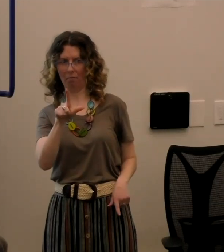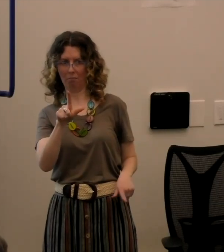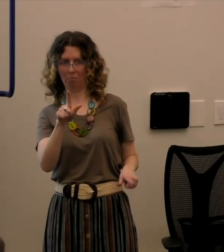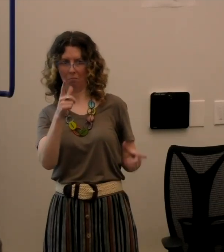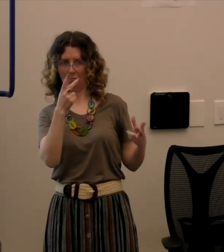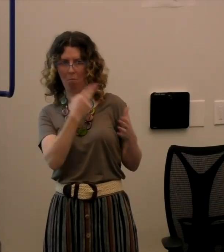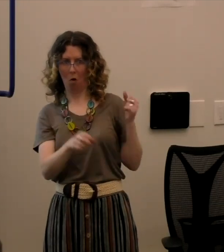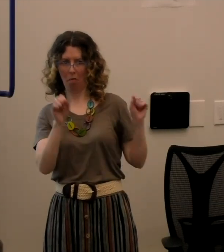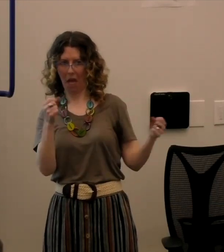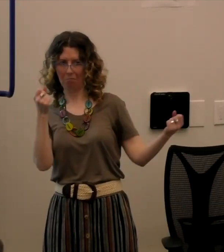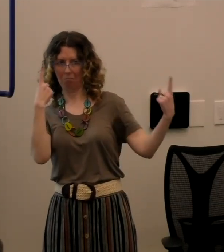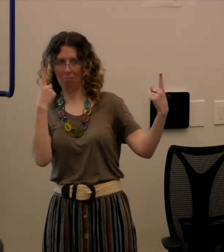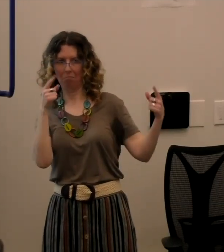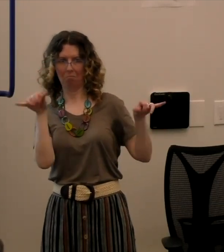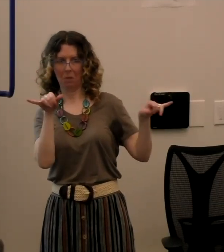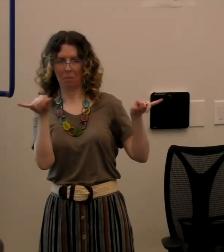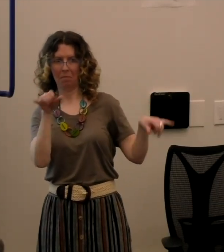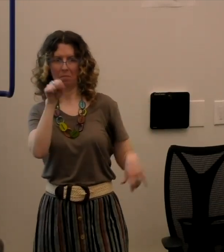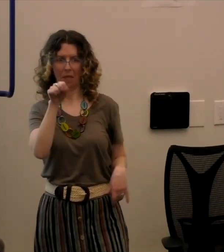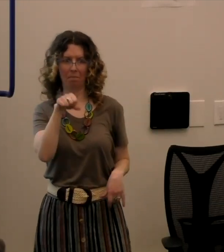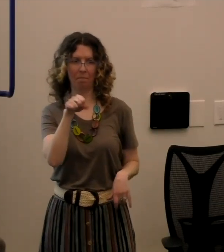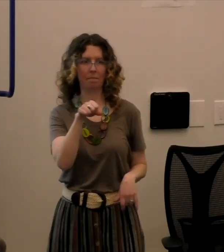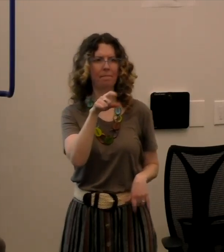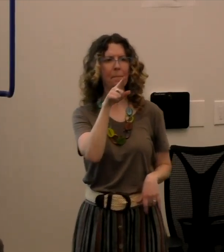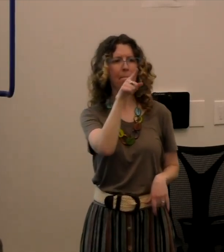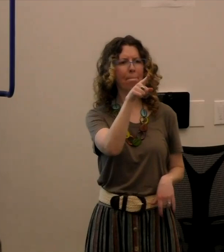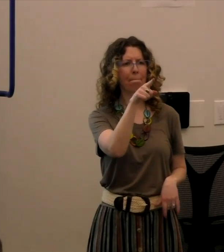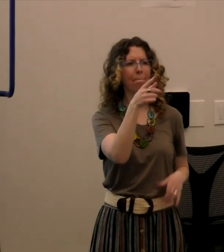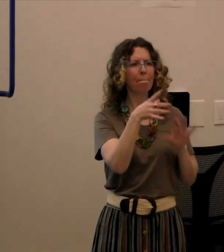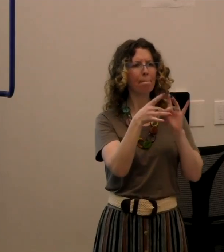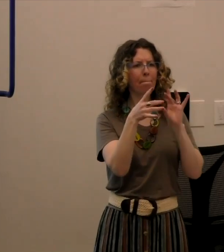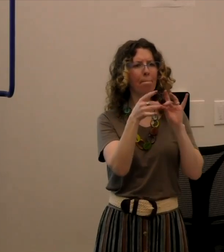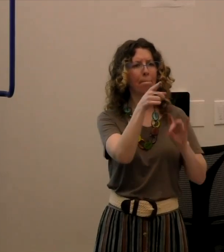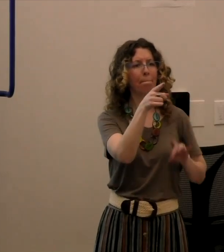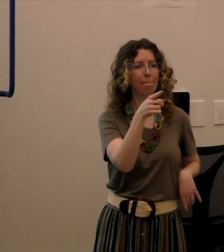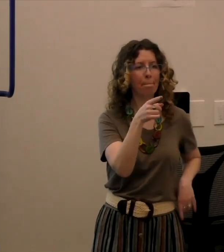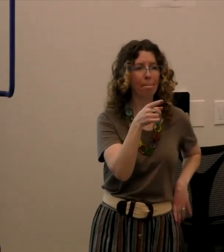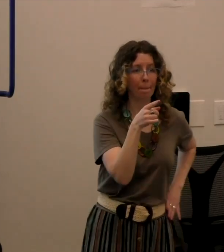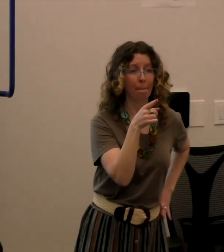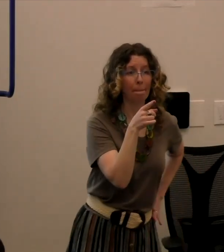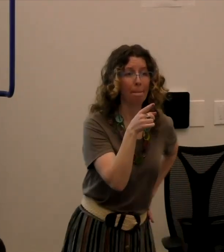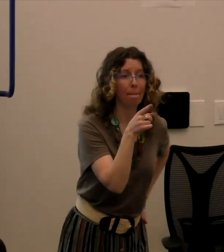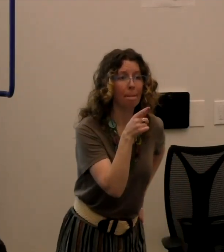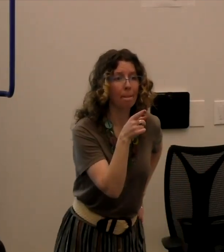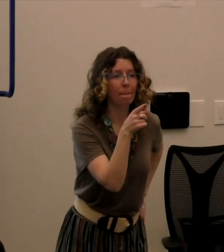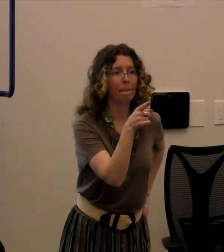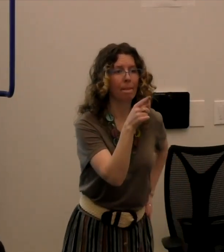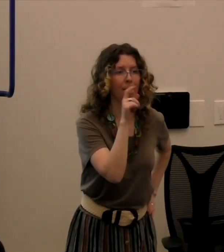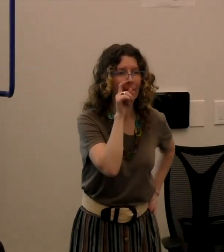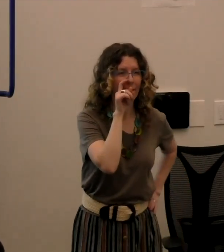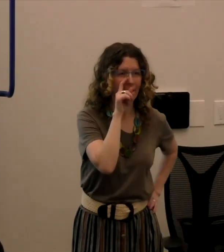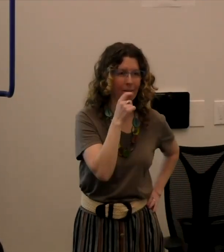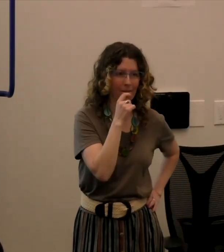But I think the Australian individuals can understand the British Sign Language, yeah. So it's easier to pick up different languages.